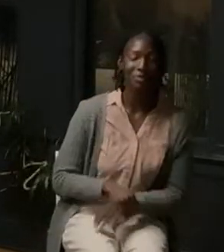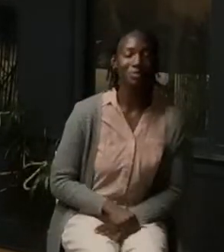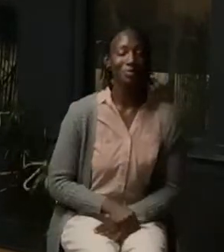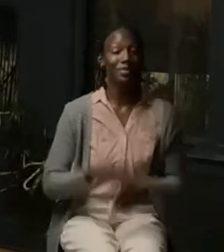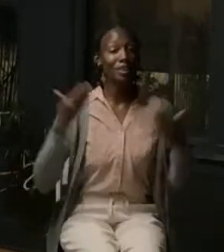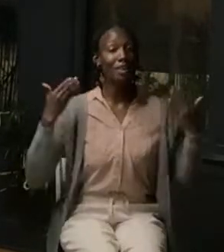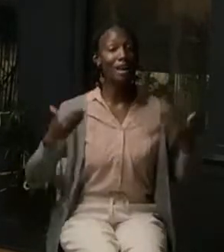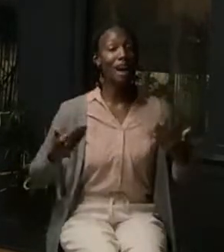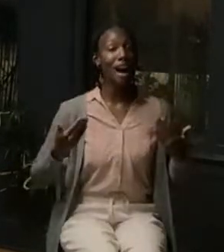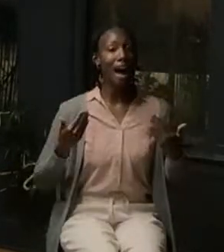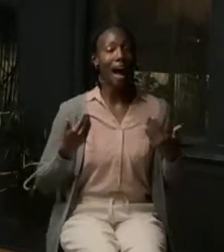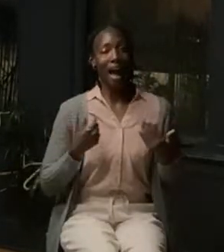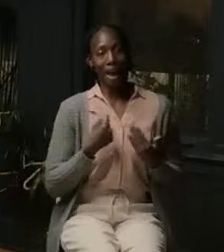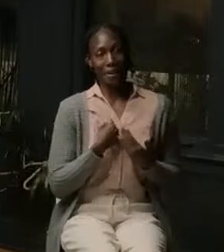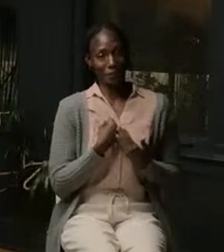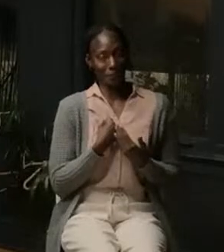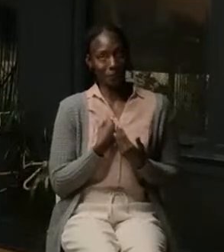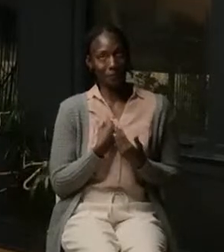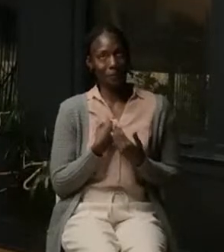I am so